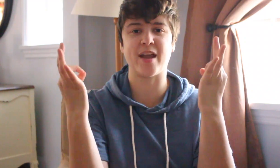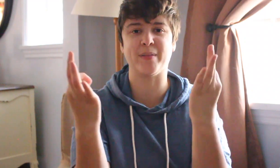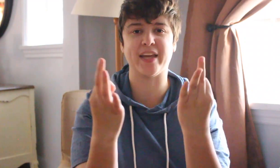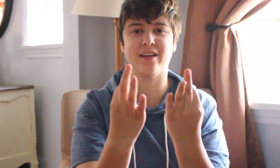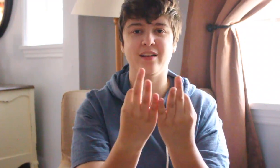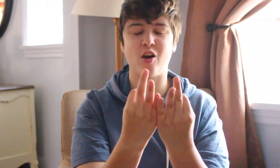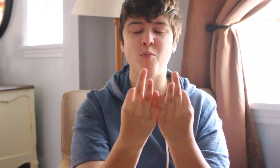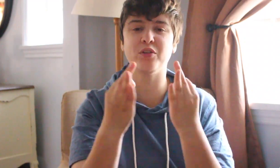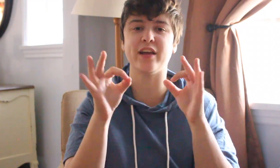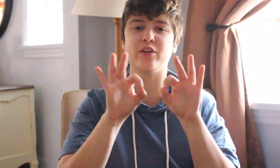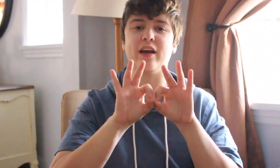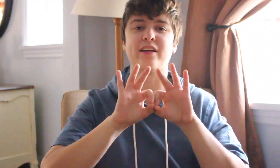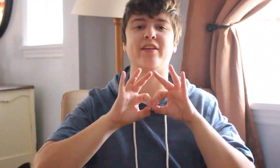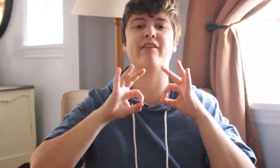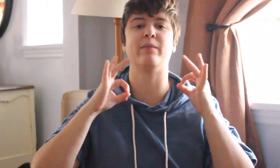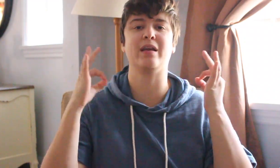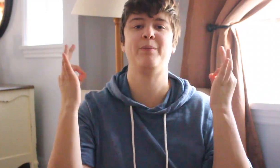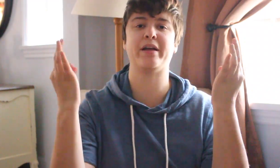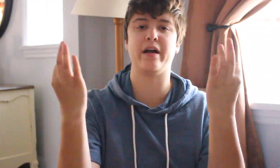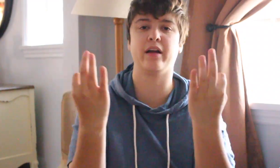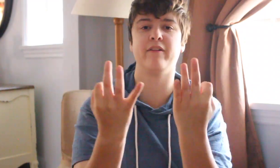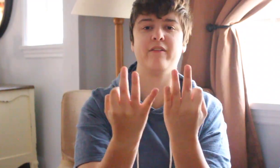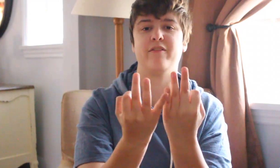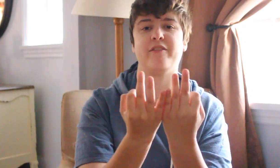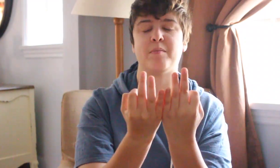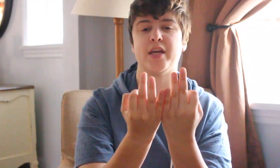Family. Almost like you're giving everybody a big hug. Family.